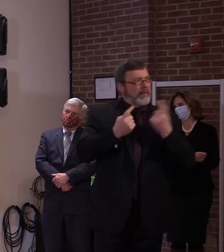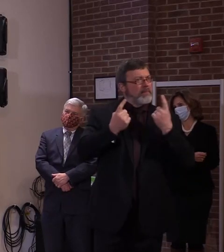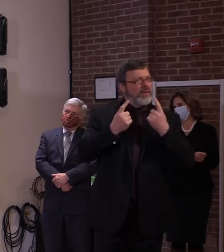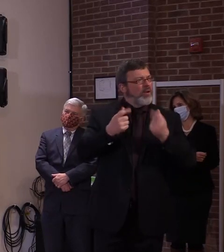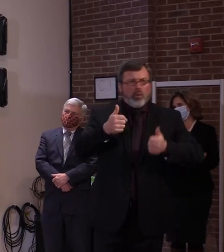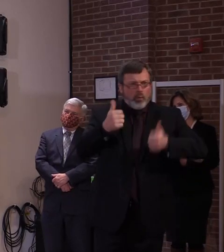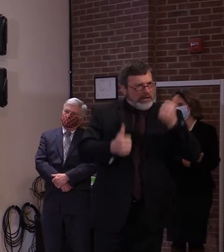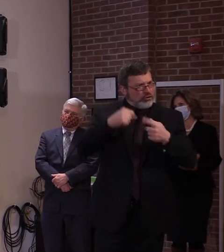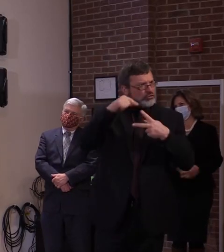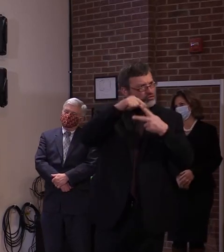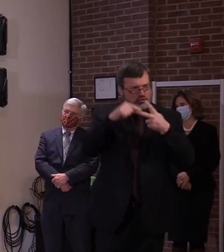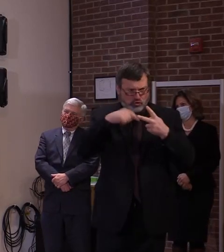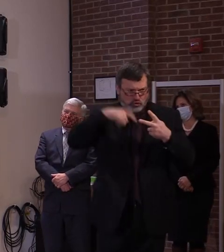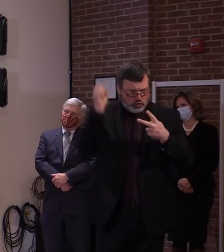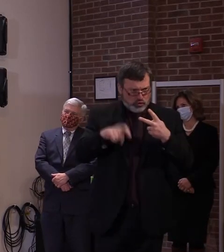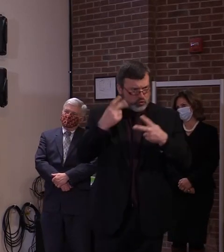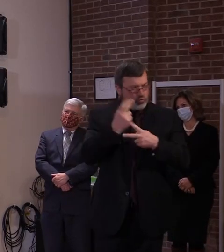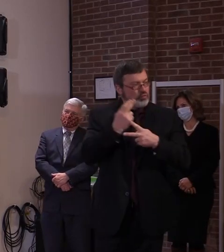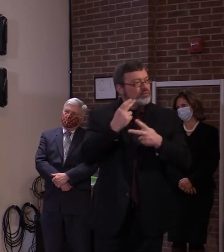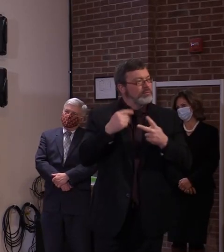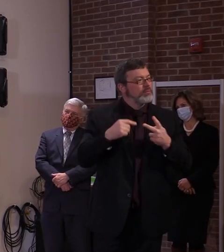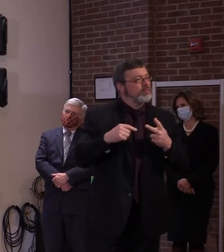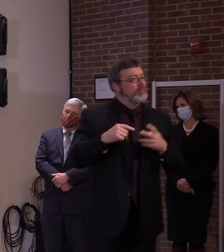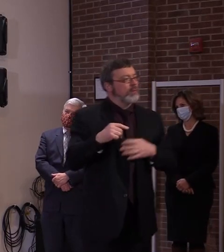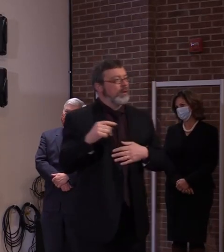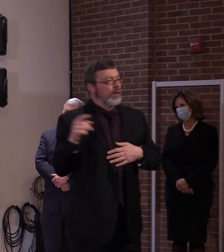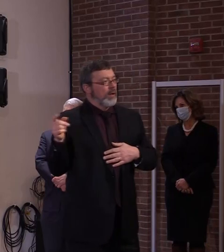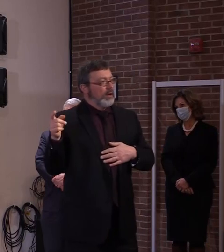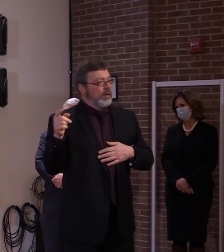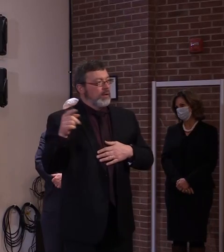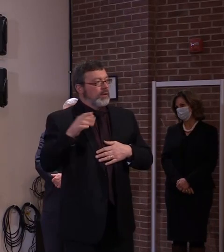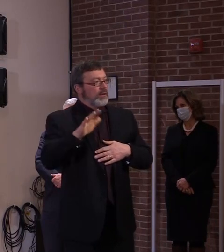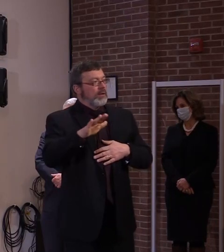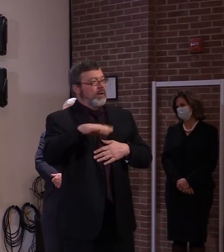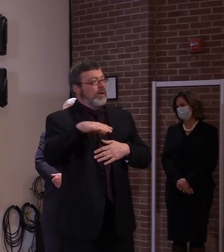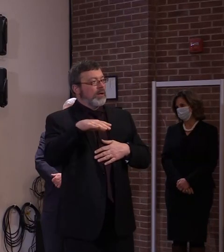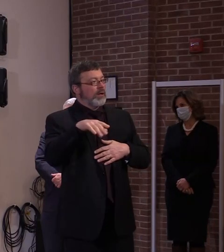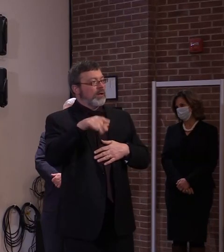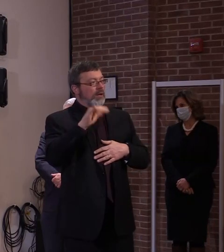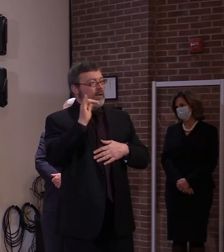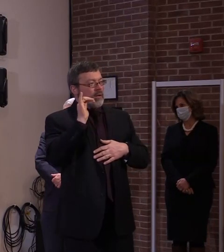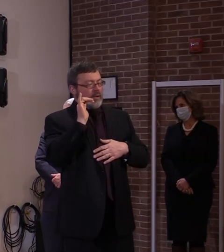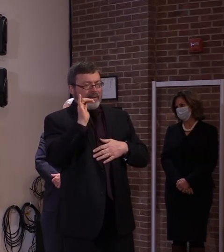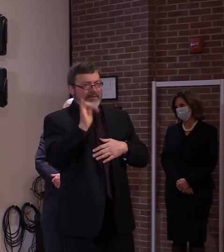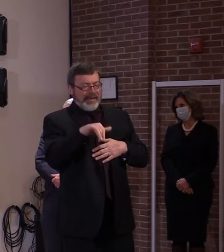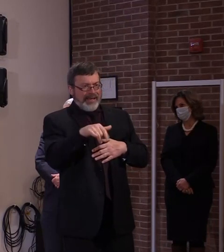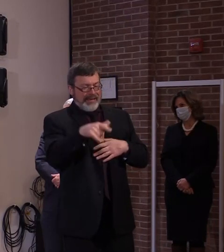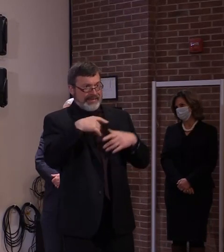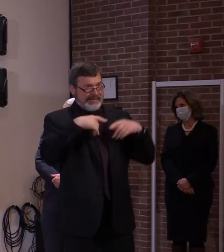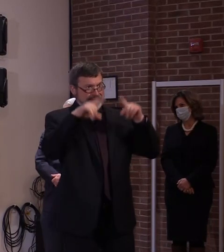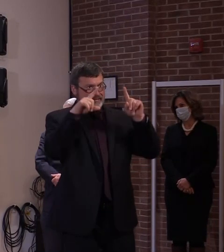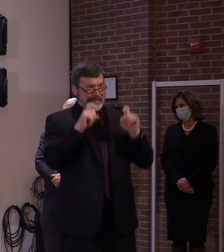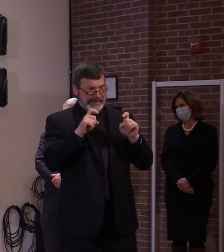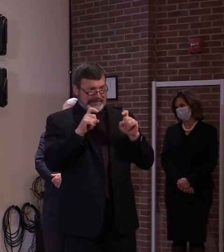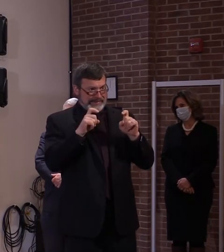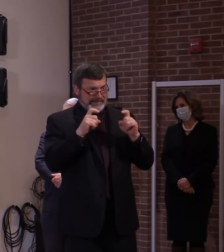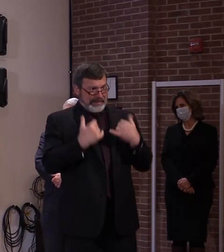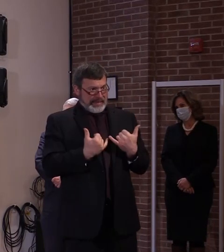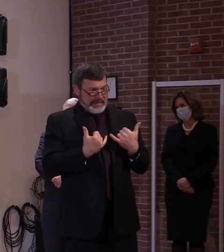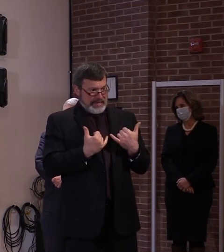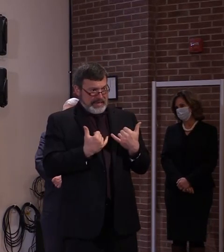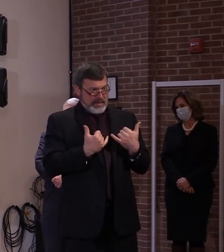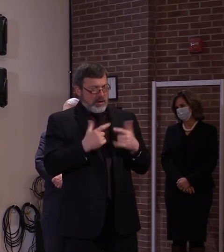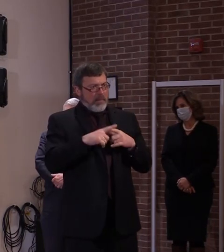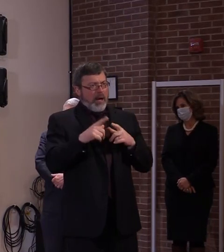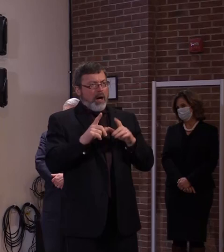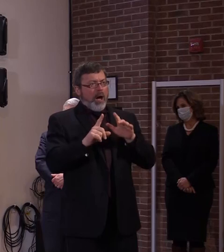to allow a couple days to go by because you're probably not going to test positive right away. So make sure there's about a 5-day